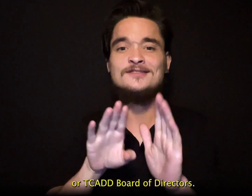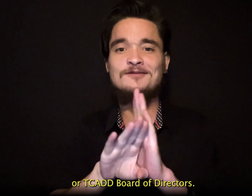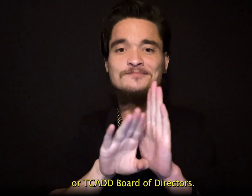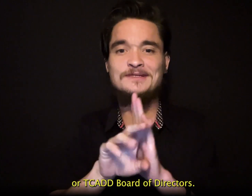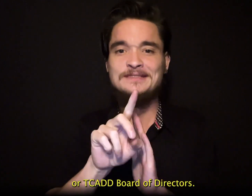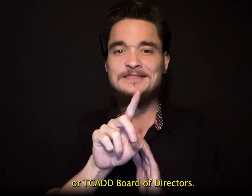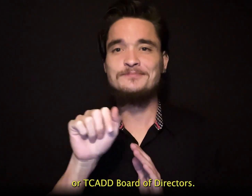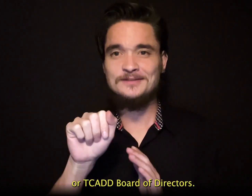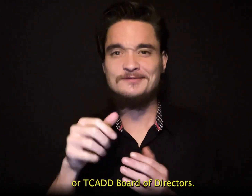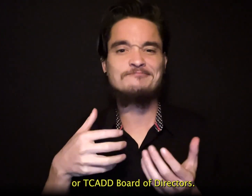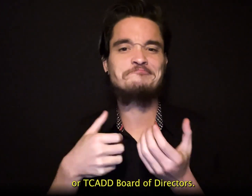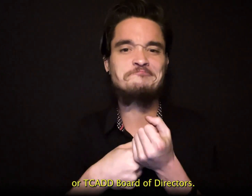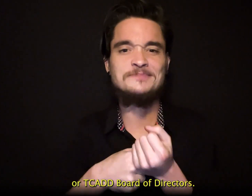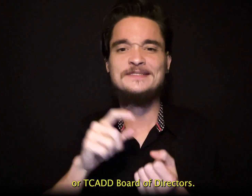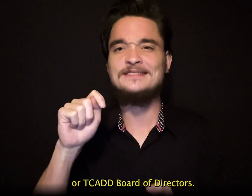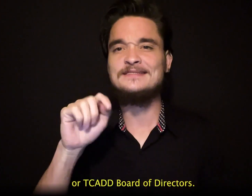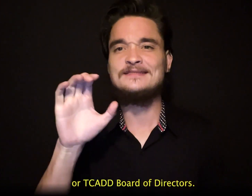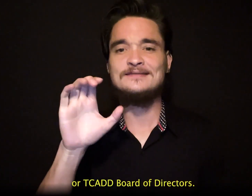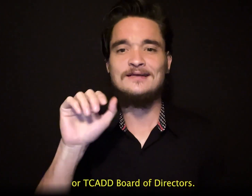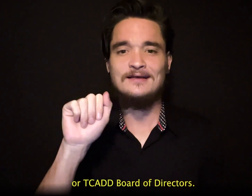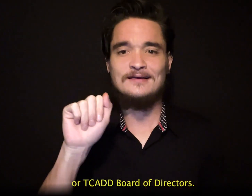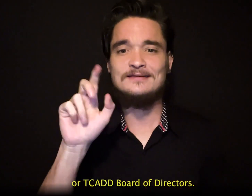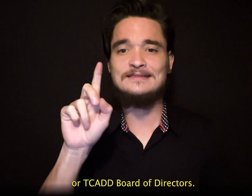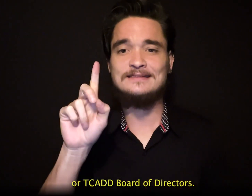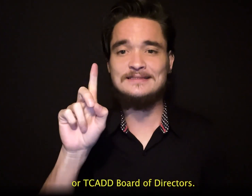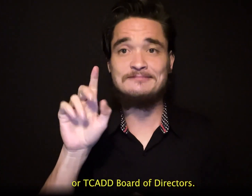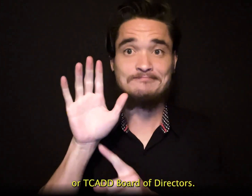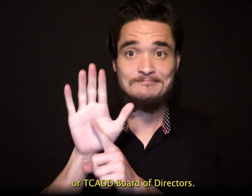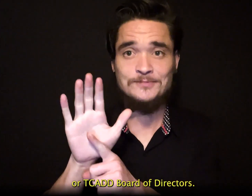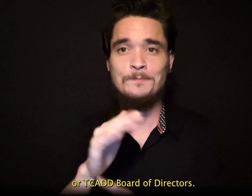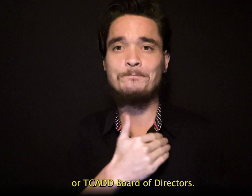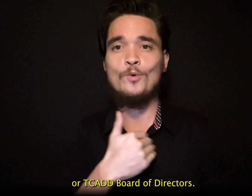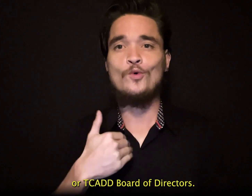or TCADD, Board of Directors.